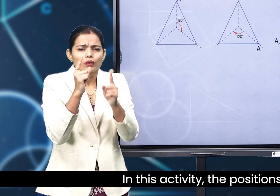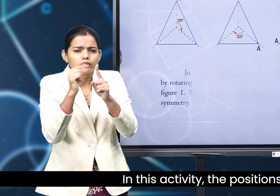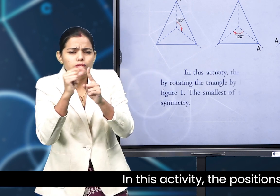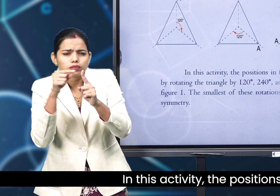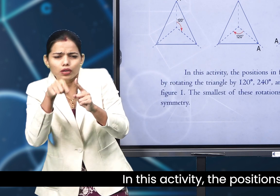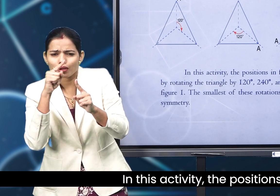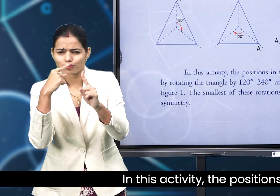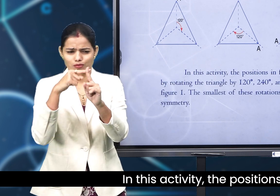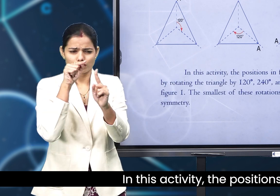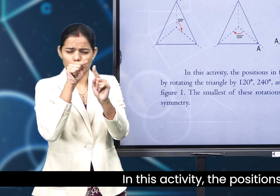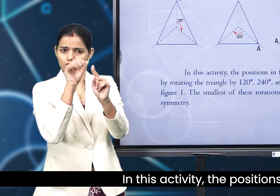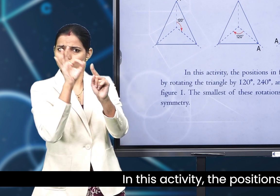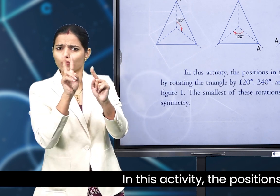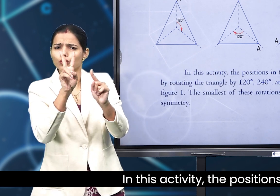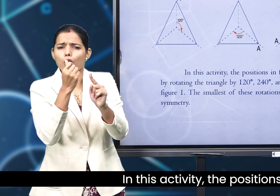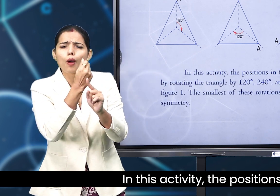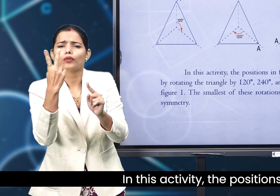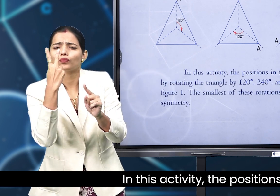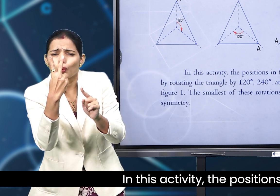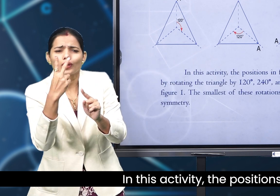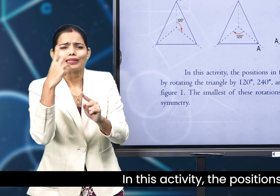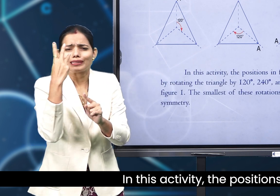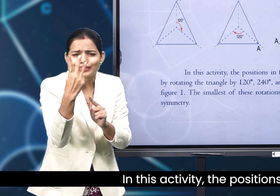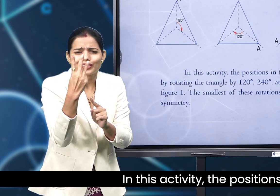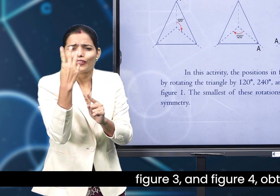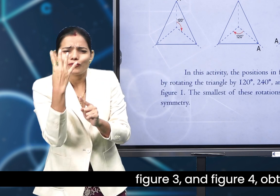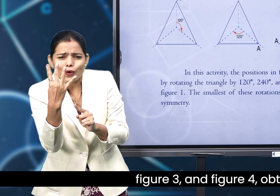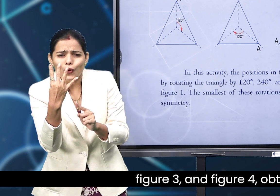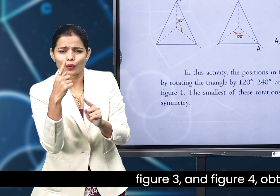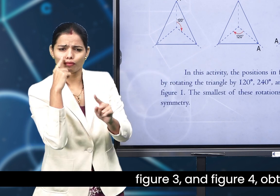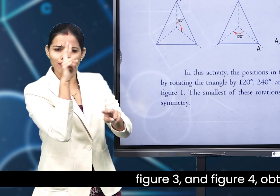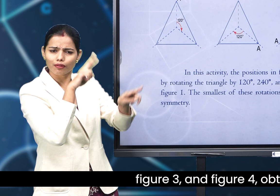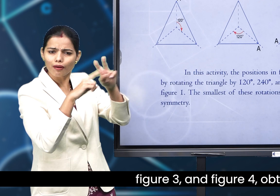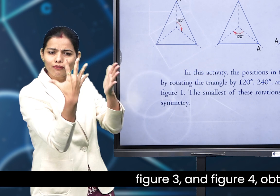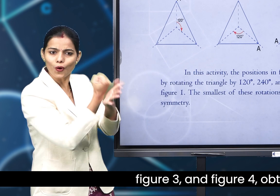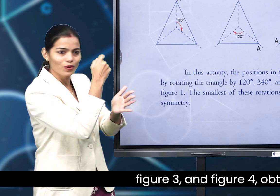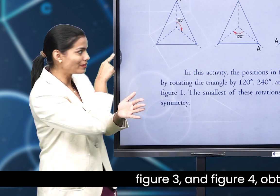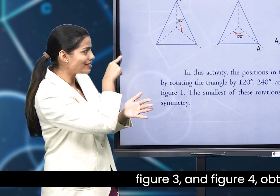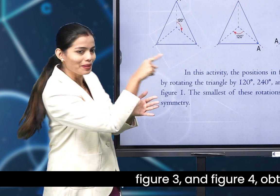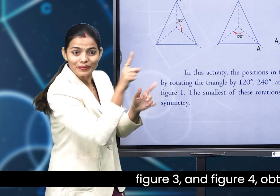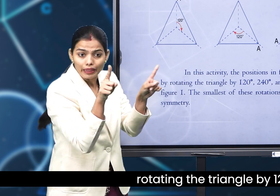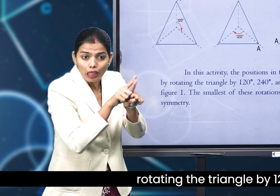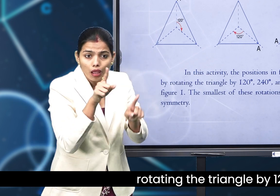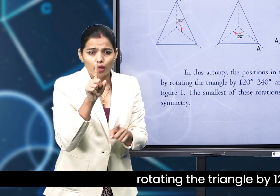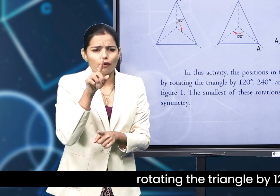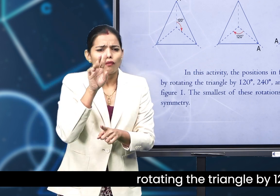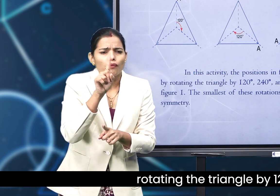In this activity, the position in figure 2, figure 3 and figure 4 obtained by rotating the